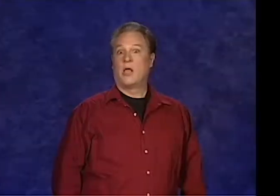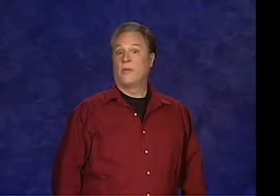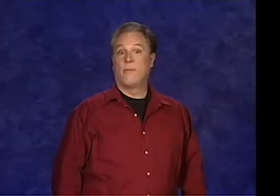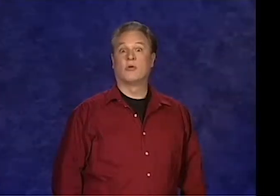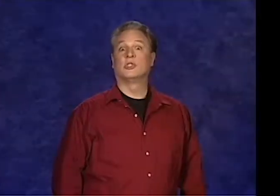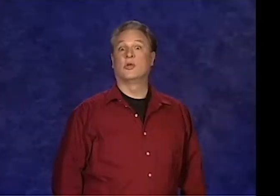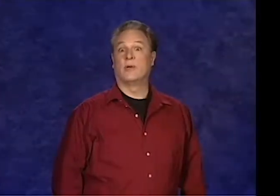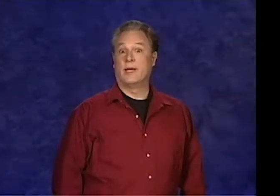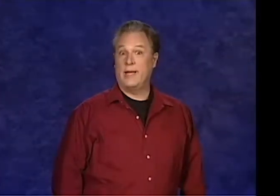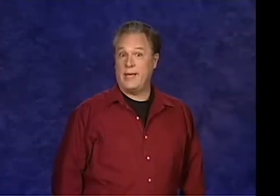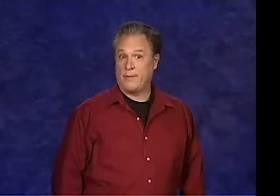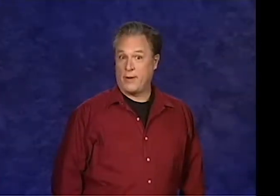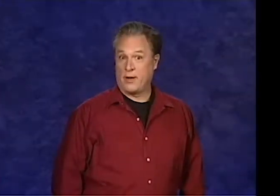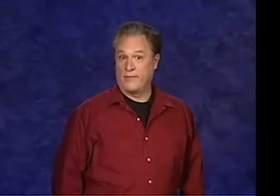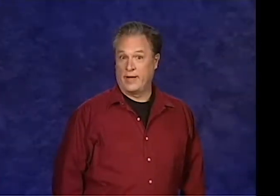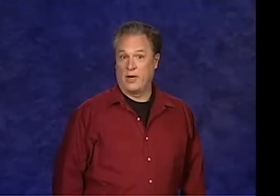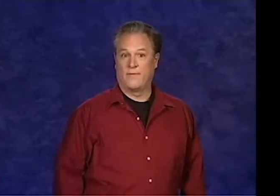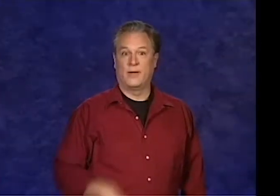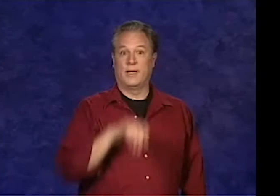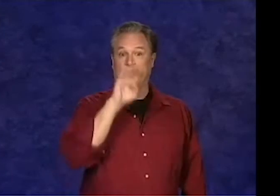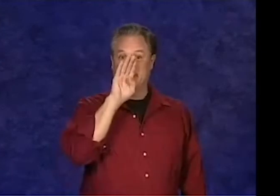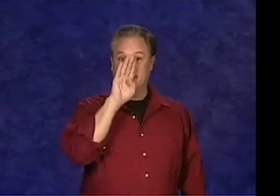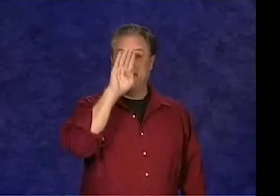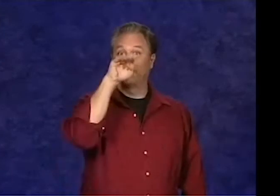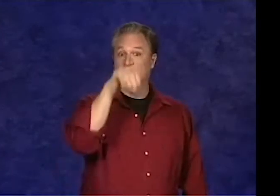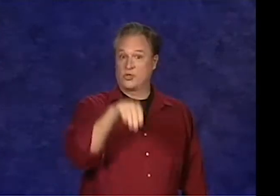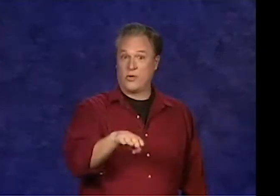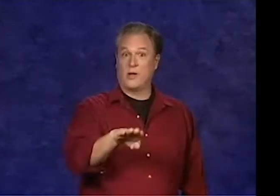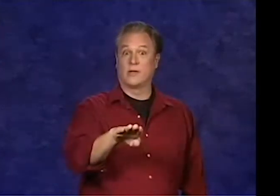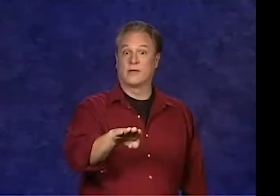The most unique part of an elephant is its trunk.